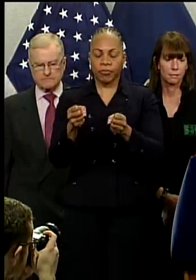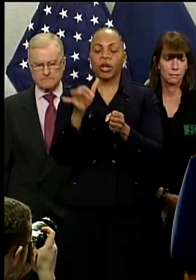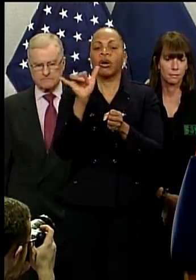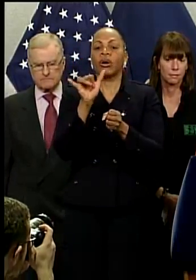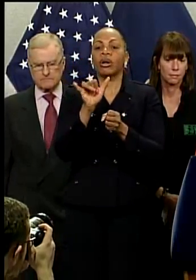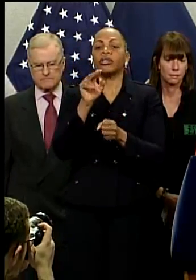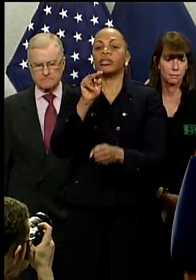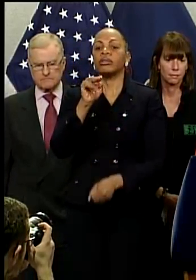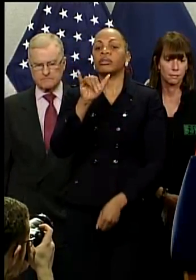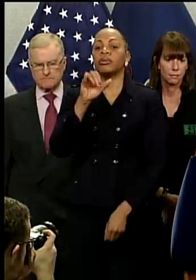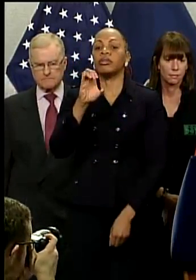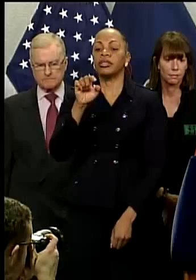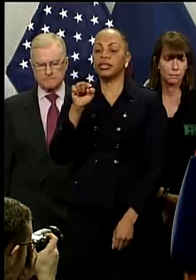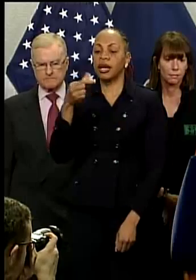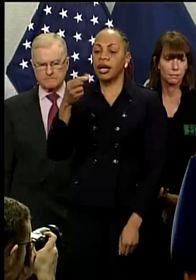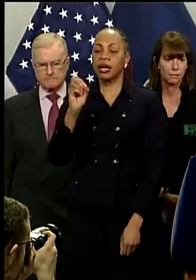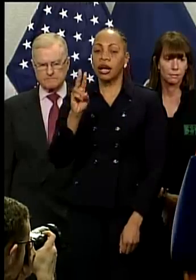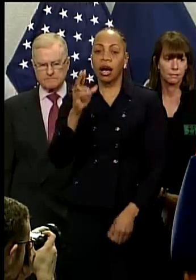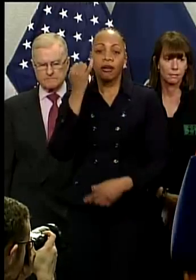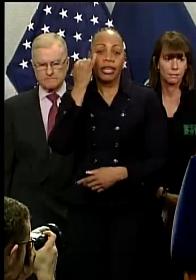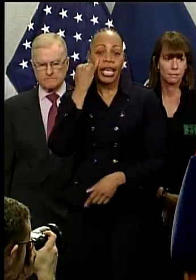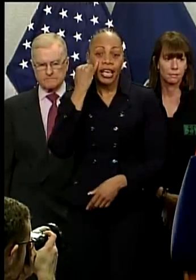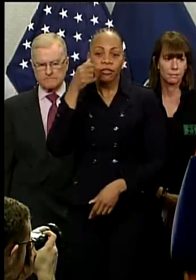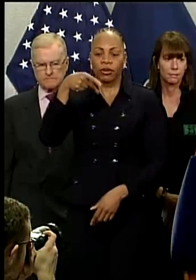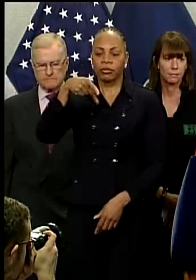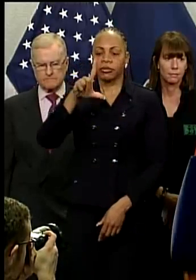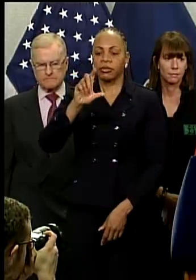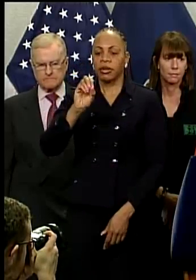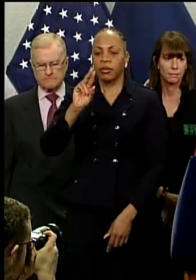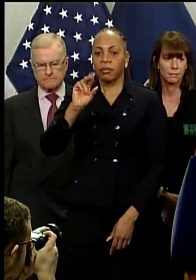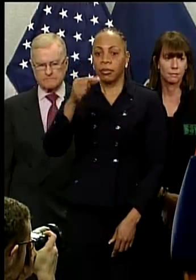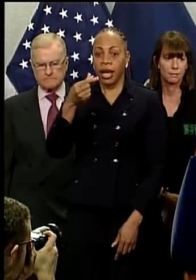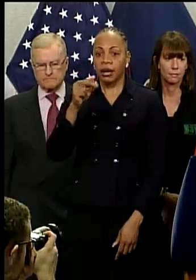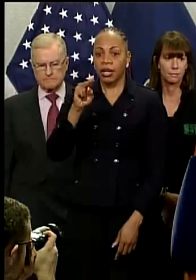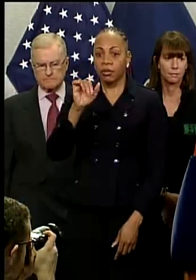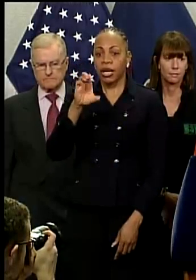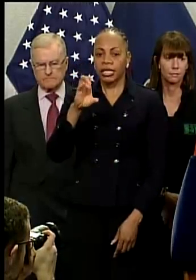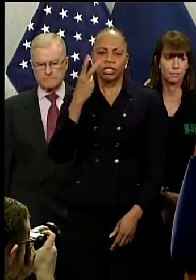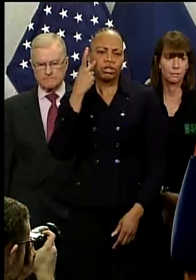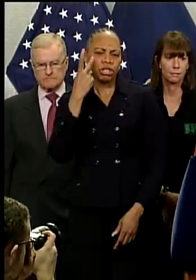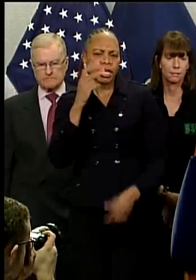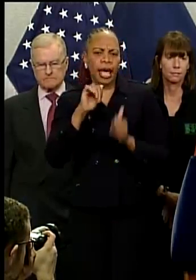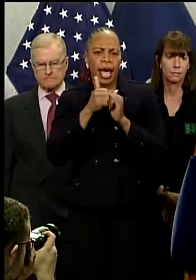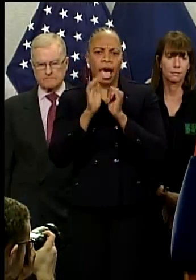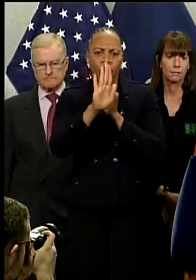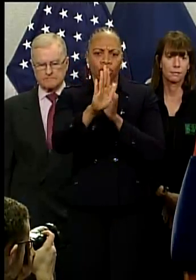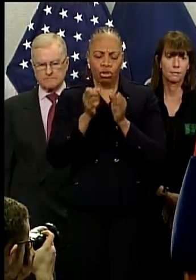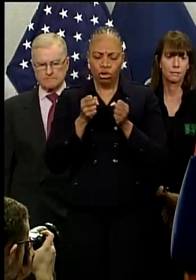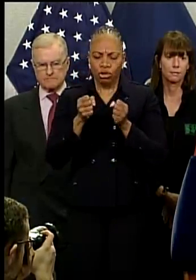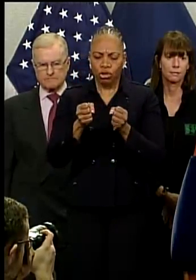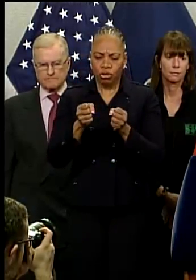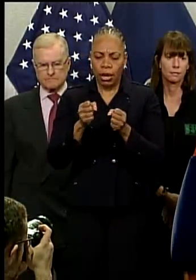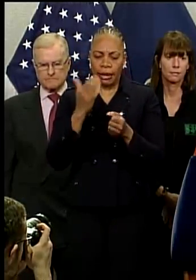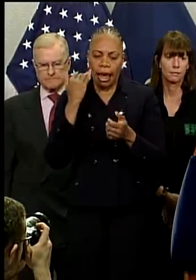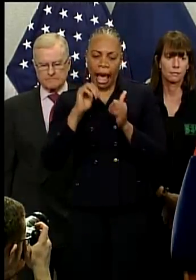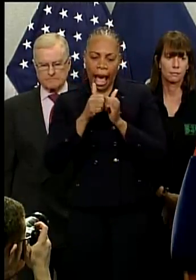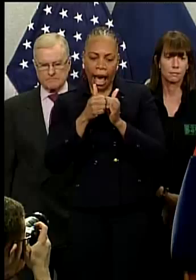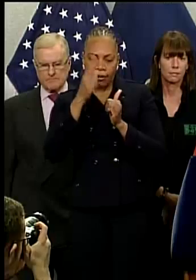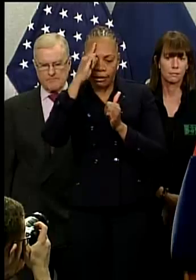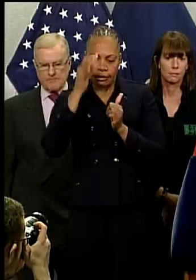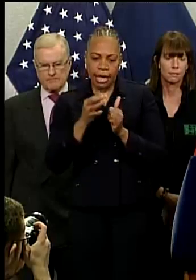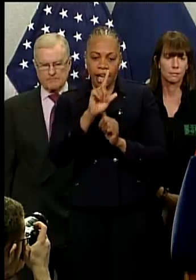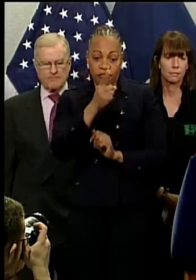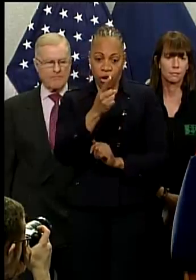nyc.gov, if you go to Plow NYC, you can see whether your street, how your street is is designated primary, secondary, or